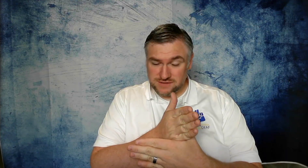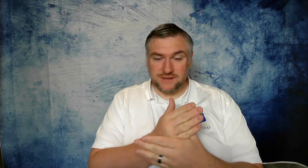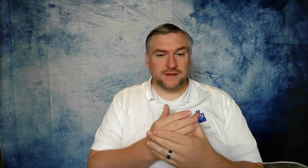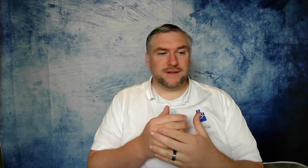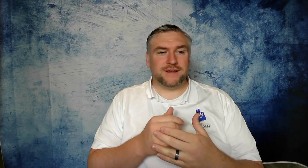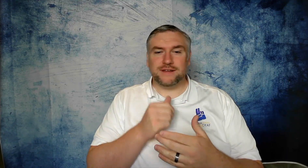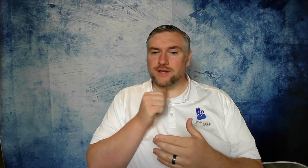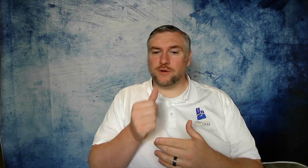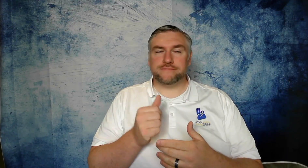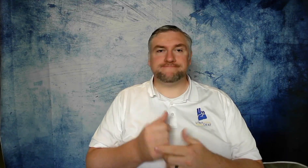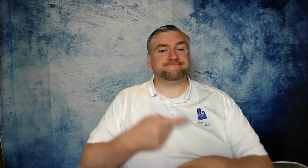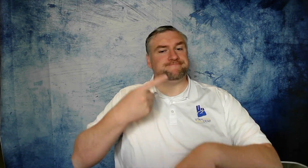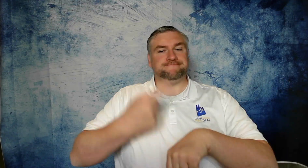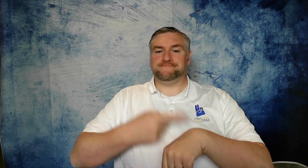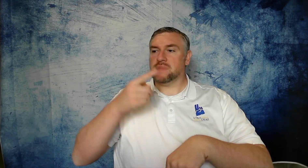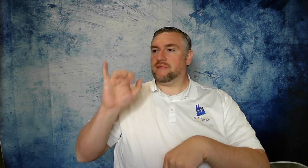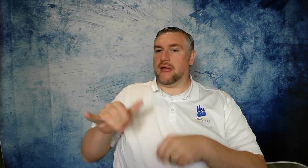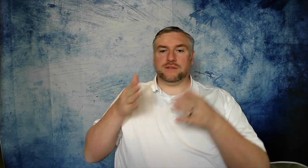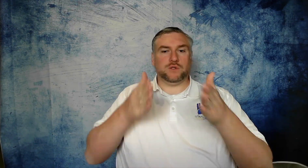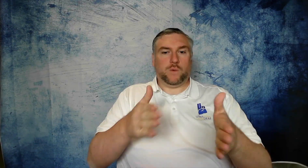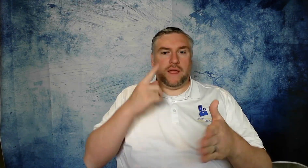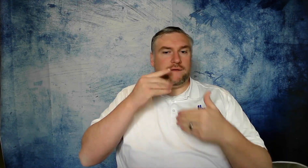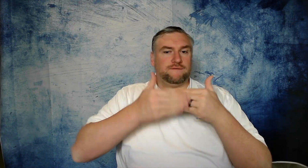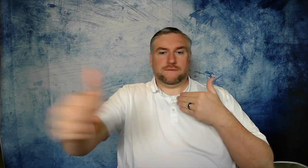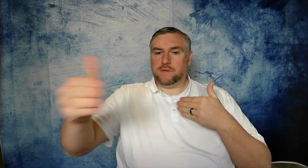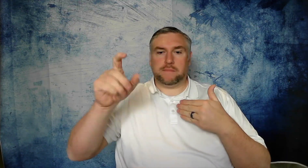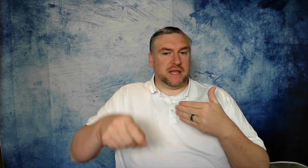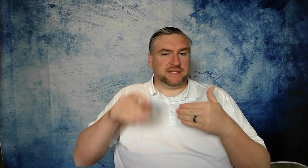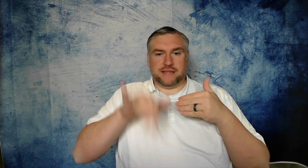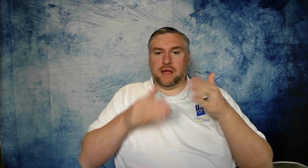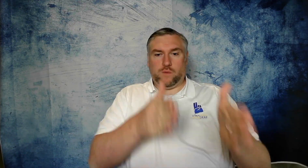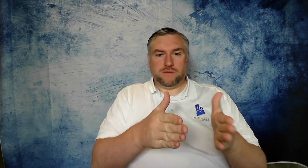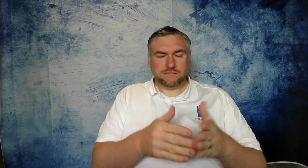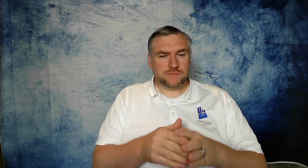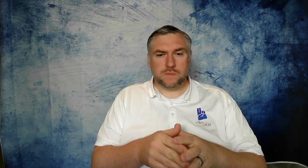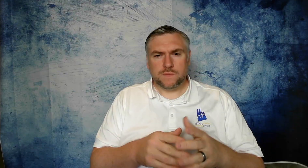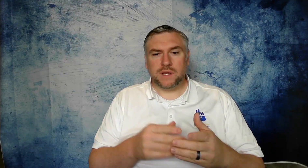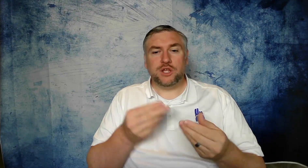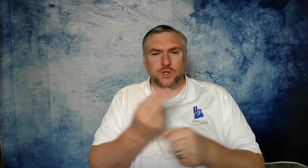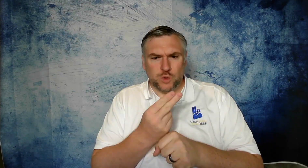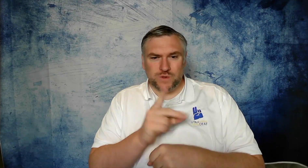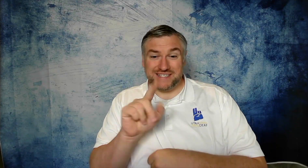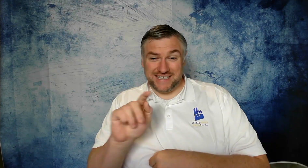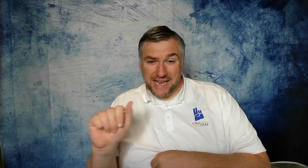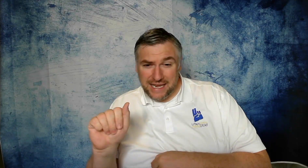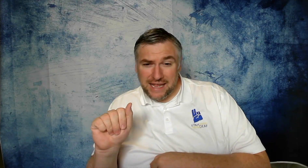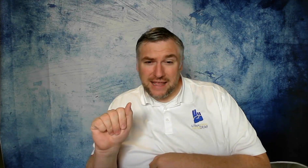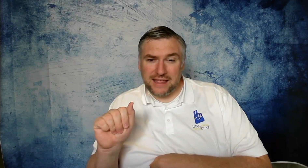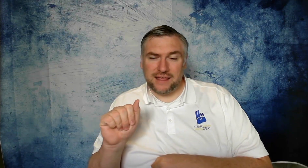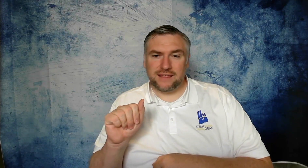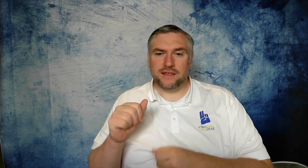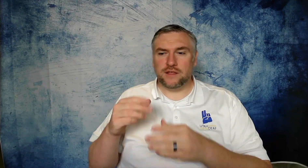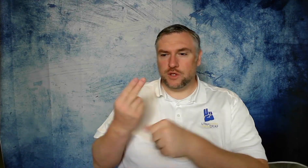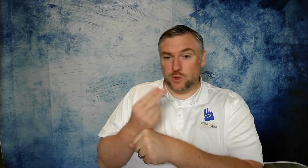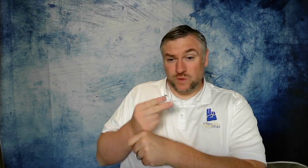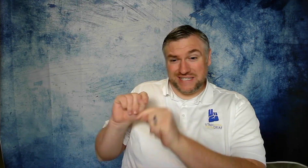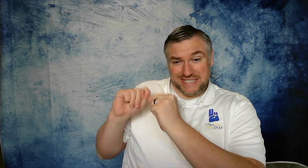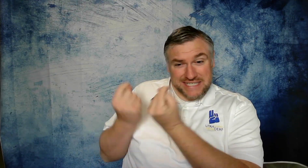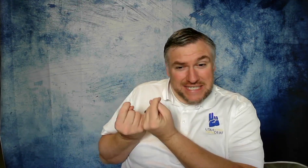Behavior interventions. It's not a one time, that's the way forever. We have to do only a single thing. Use data,